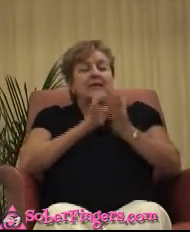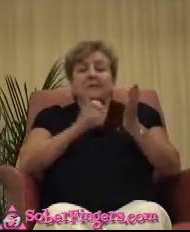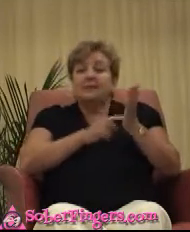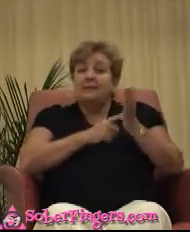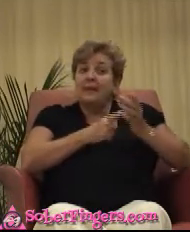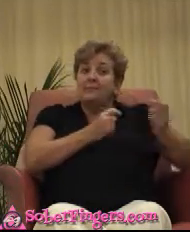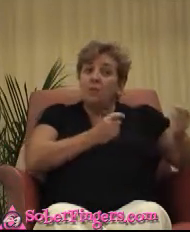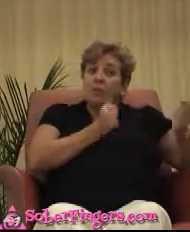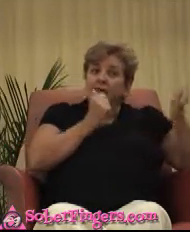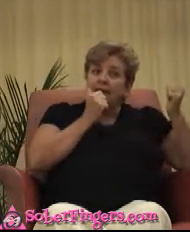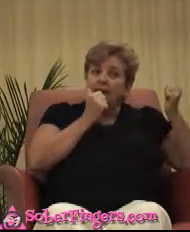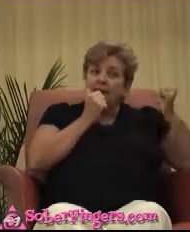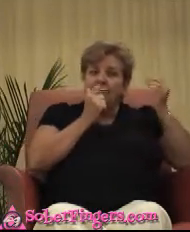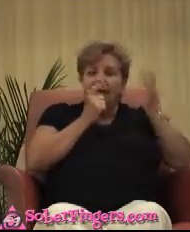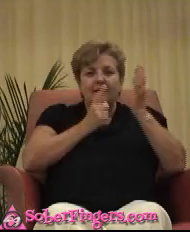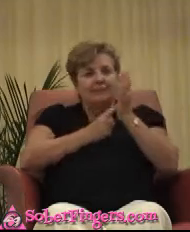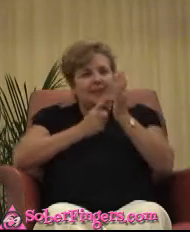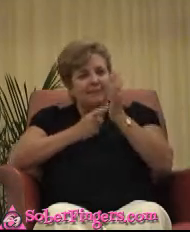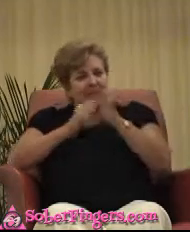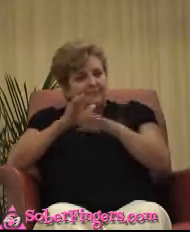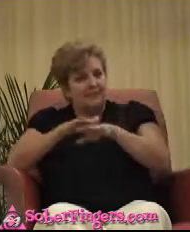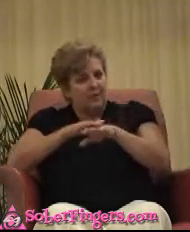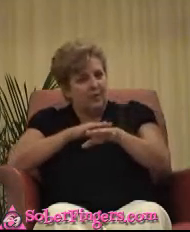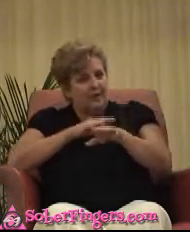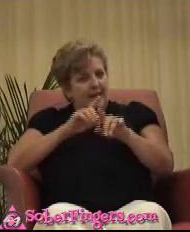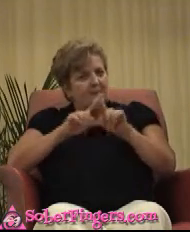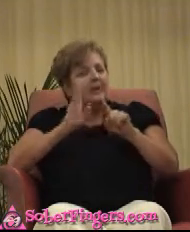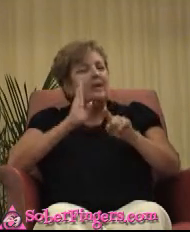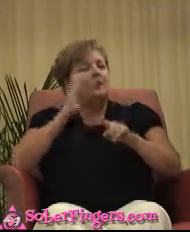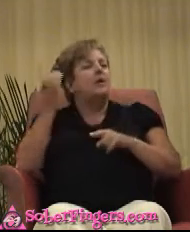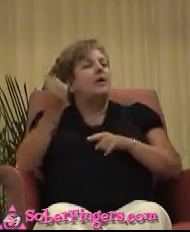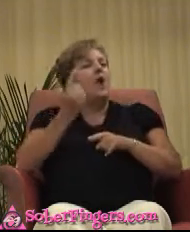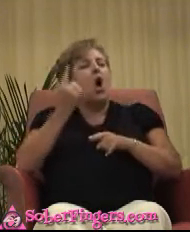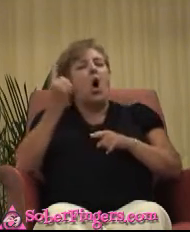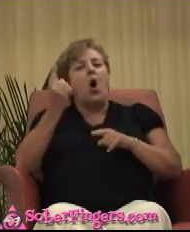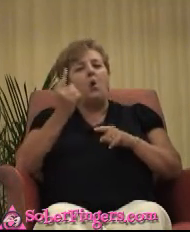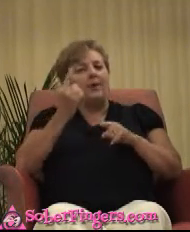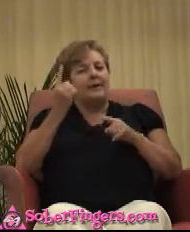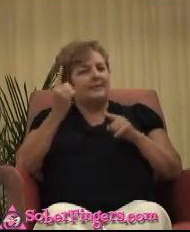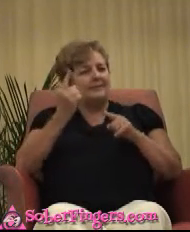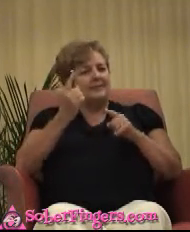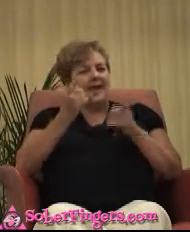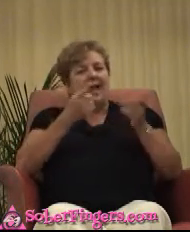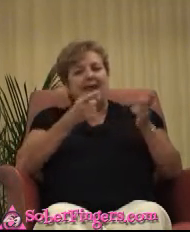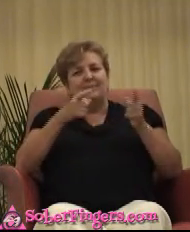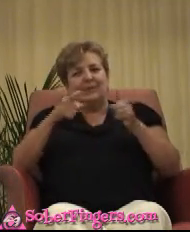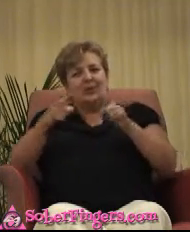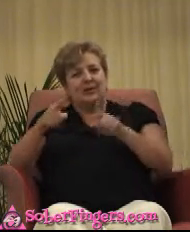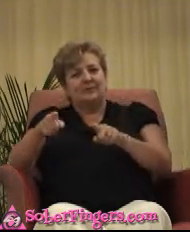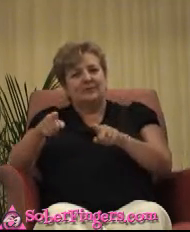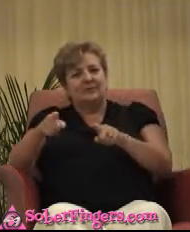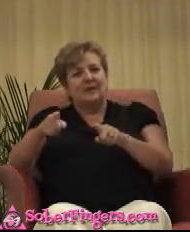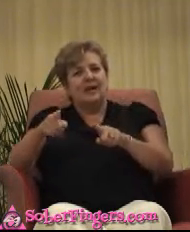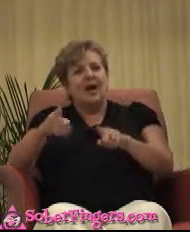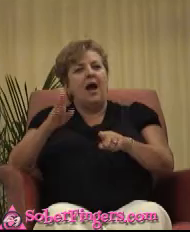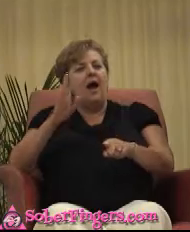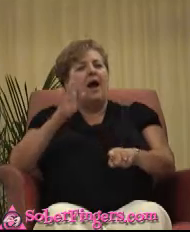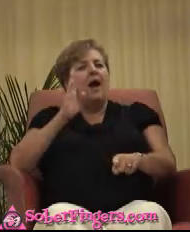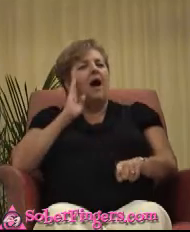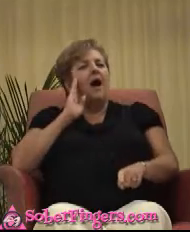slowly, it will always materialize. I have been so blessed. I would have cut an arm off to avoid coming to AA.